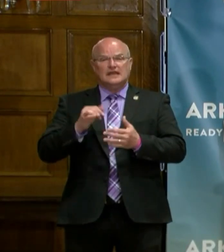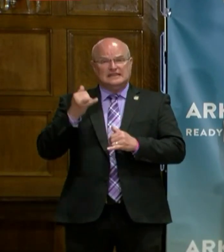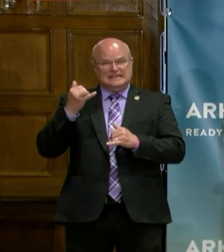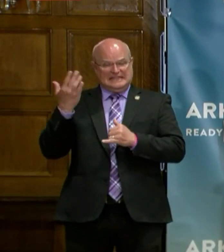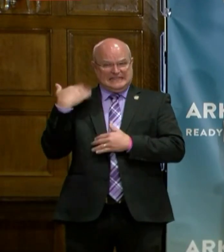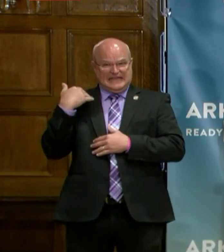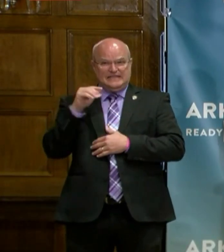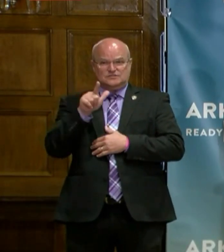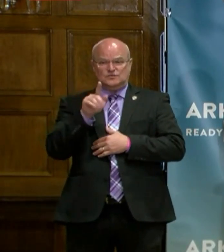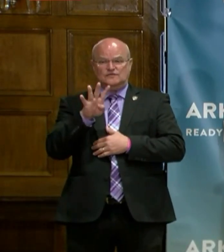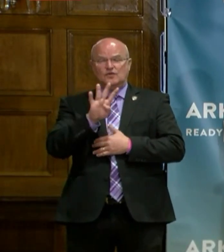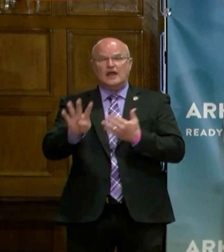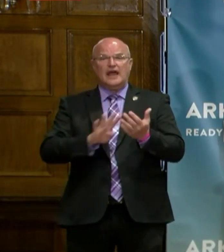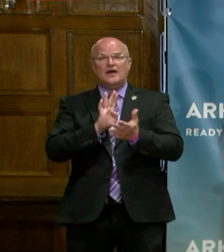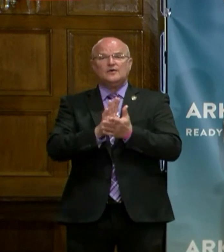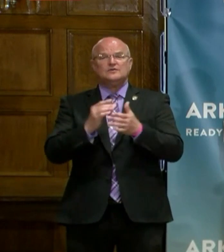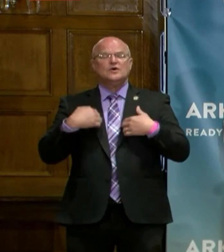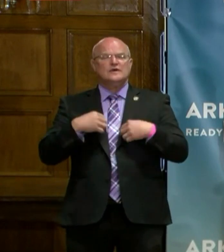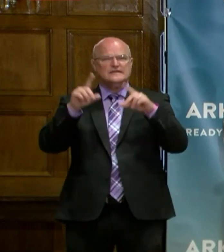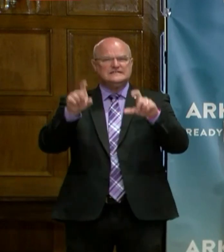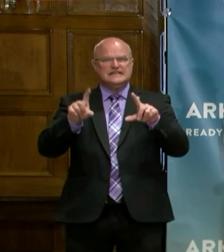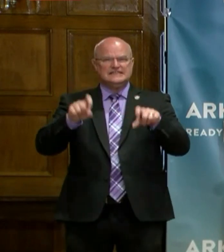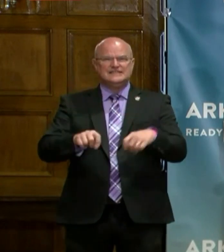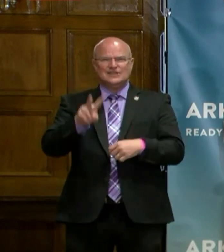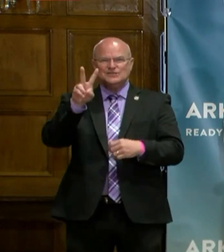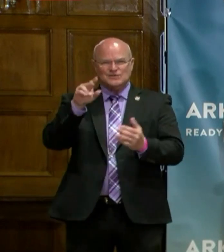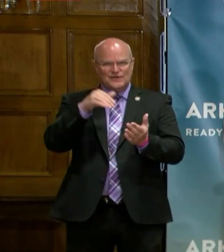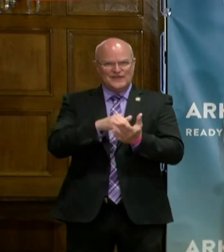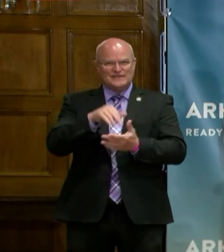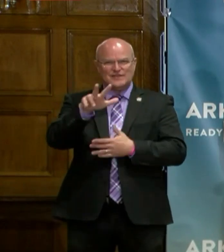last 24 hours, we have tested